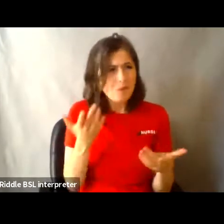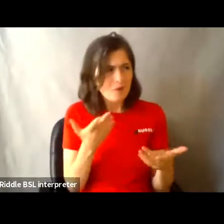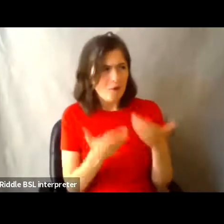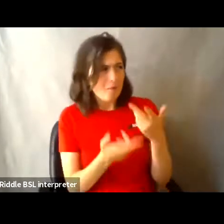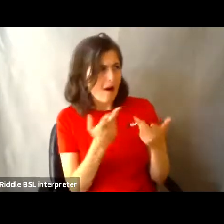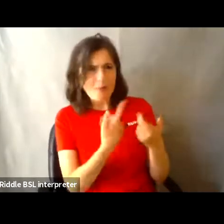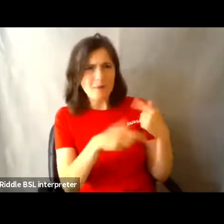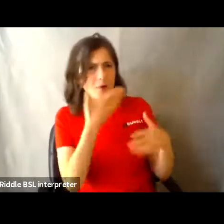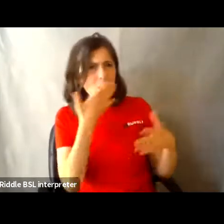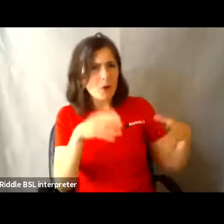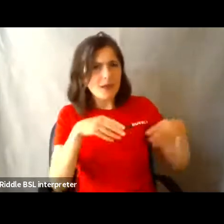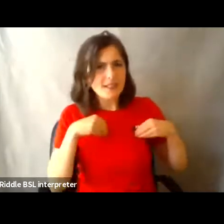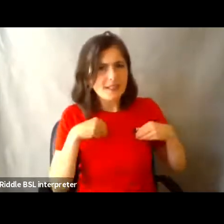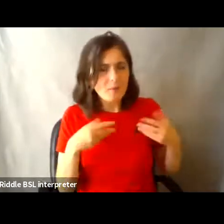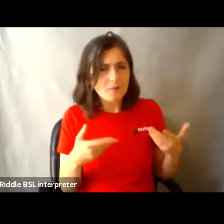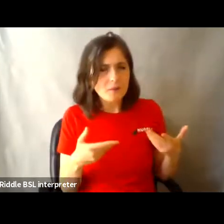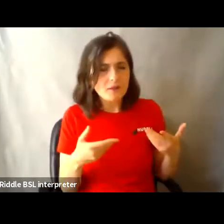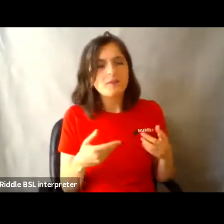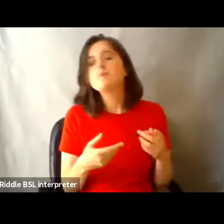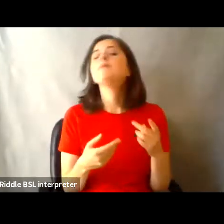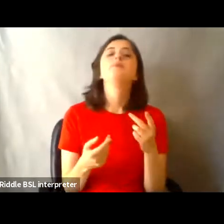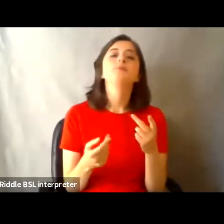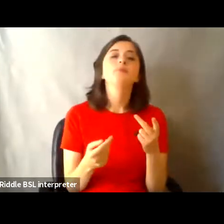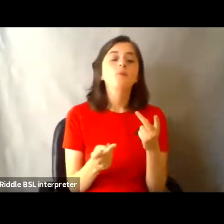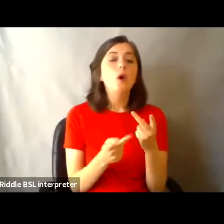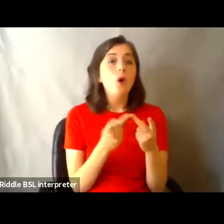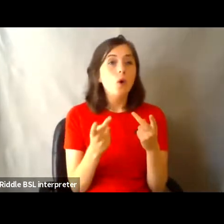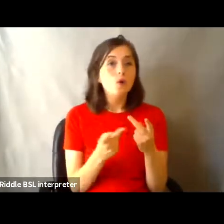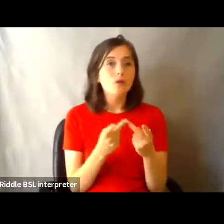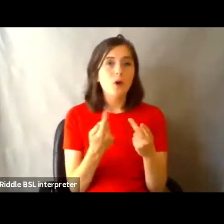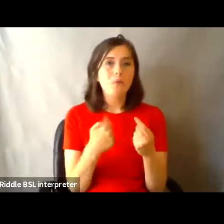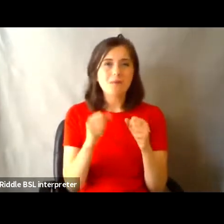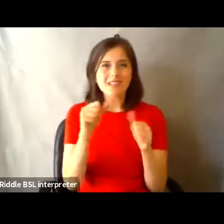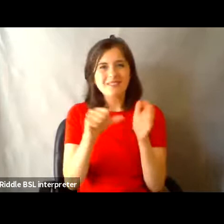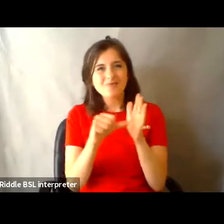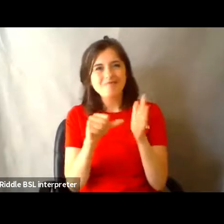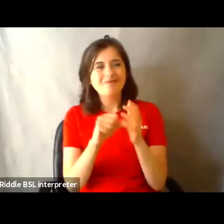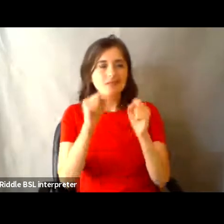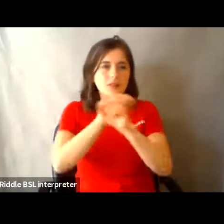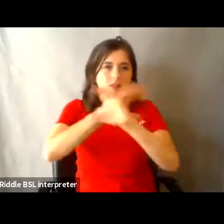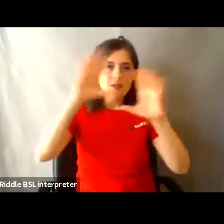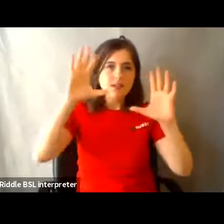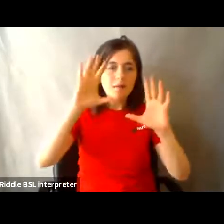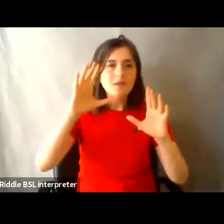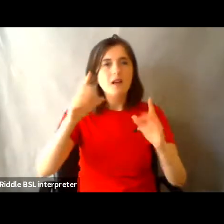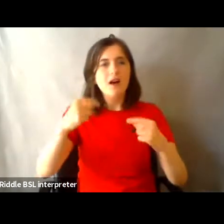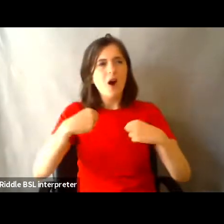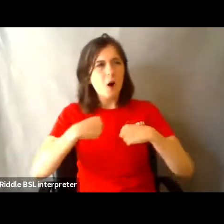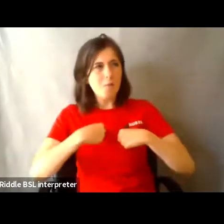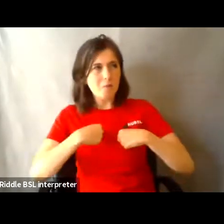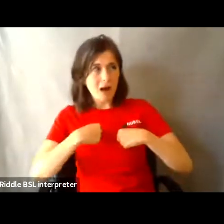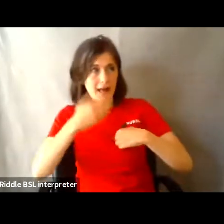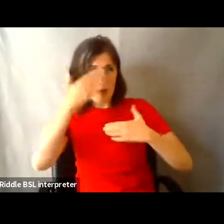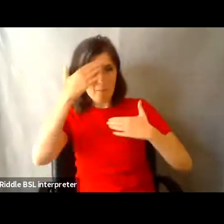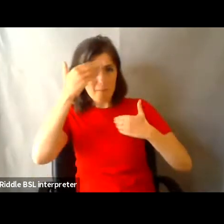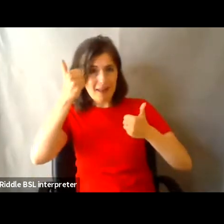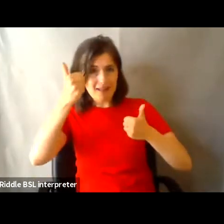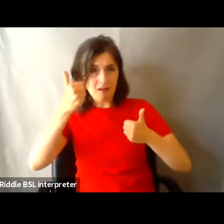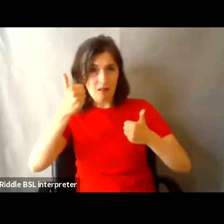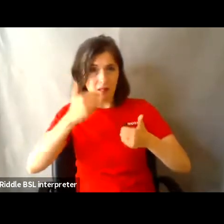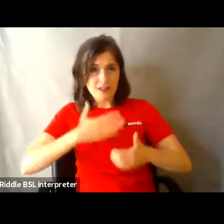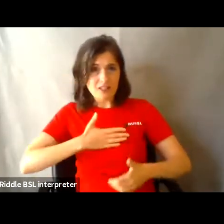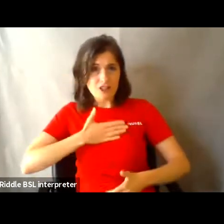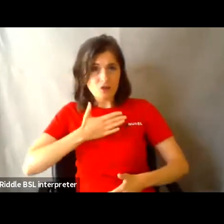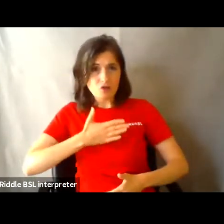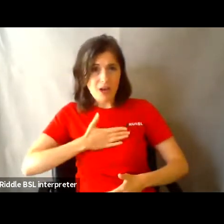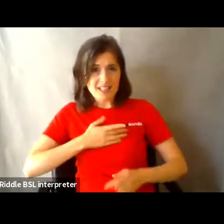Many of us also have a problem with the concept that our mental distress, our mental trauma is an impairment, as Ellen